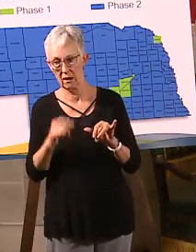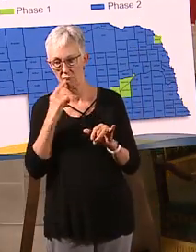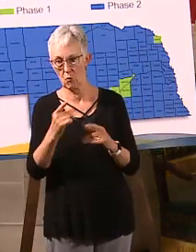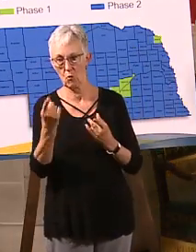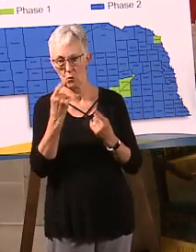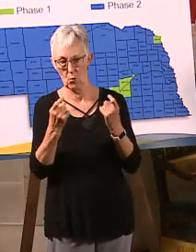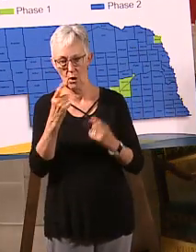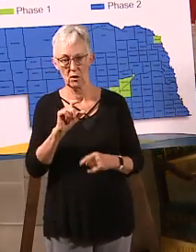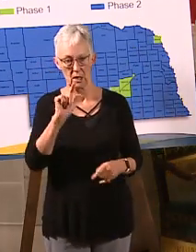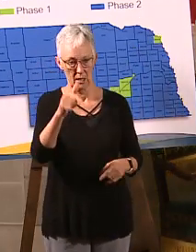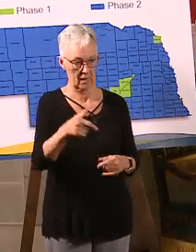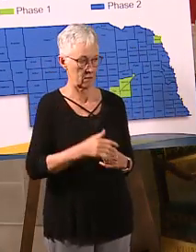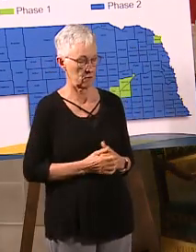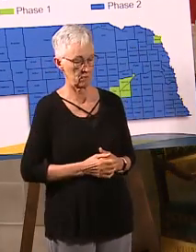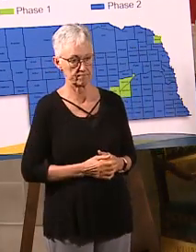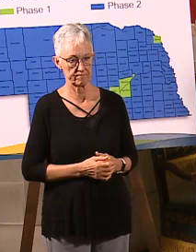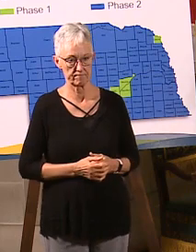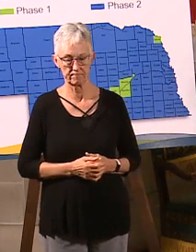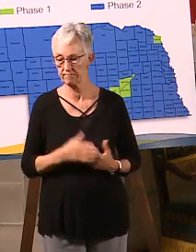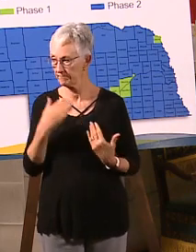Thank you very much, Dr. Kawasaki.